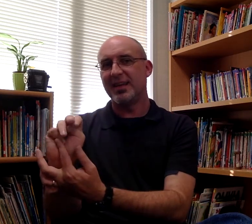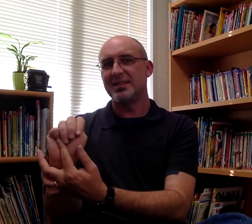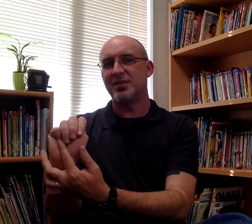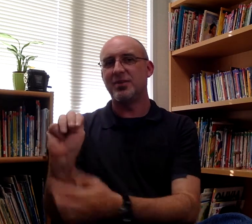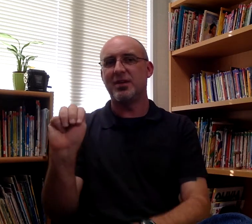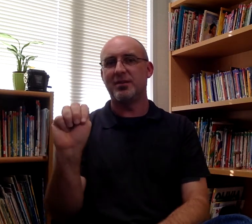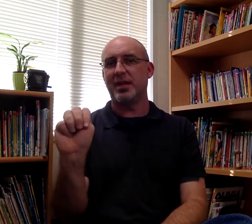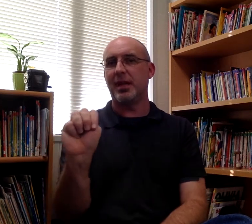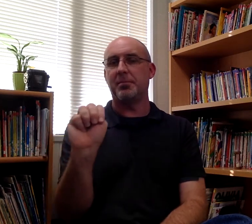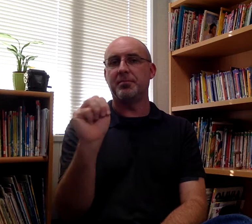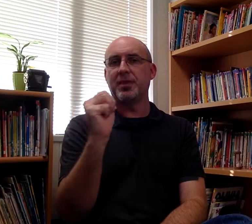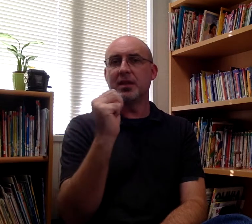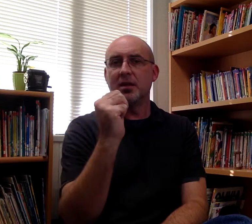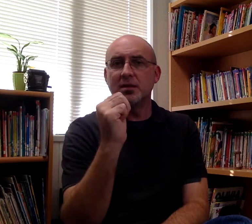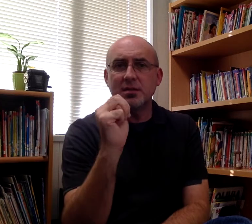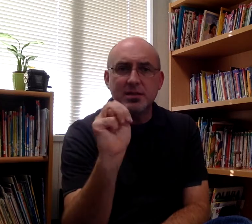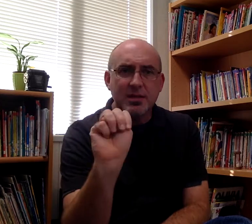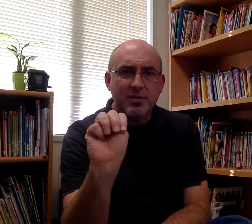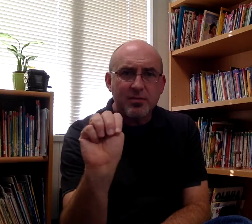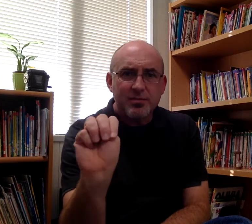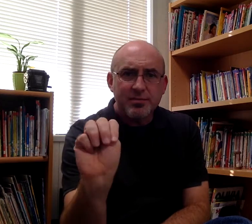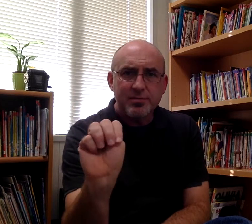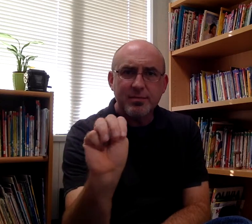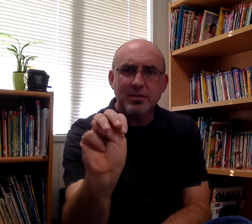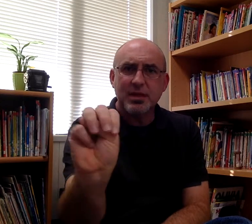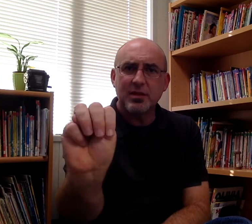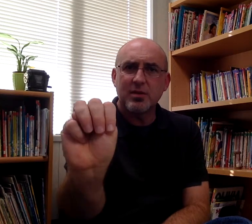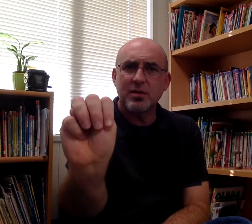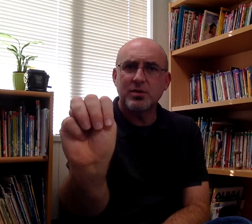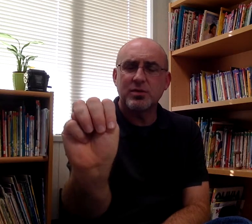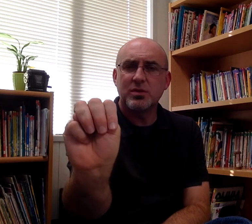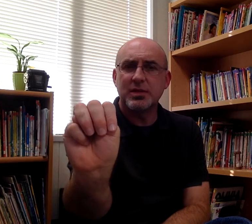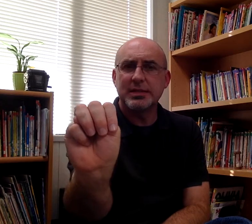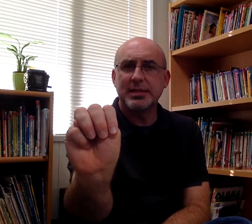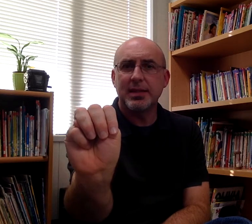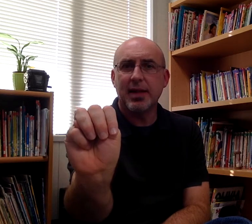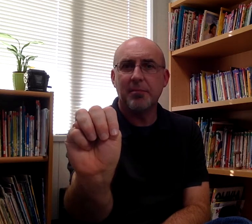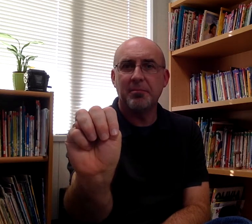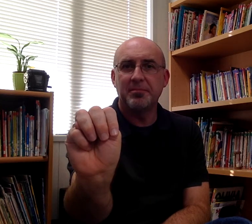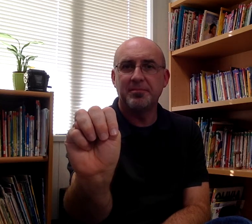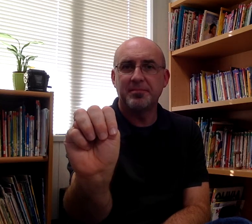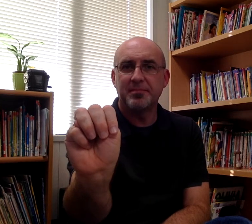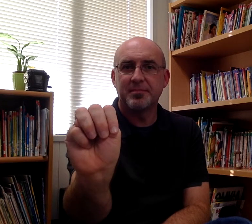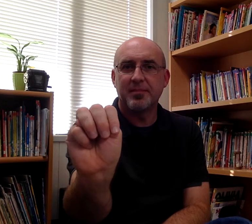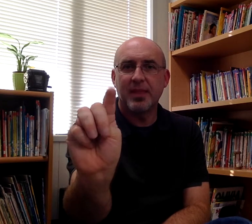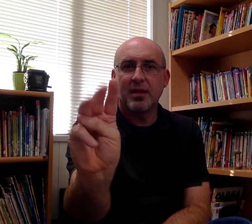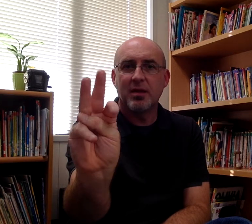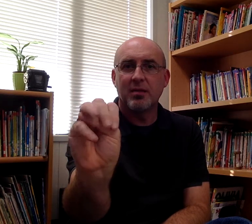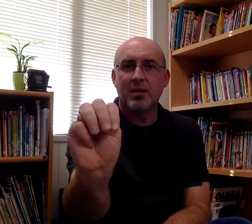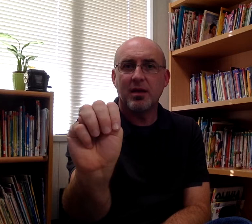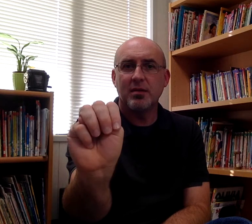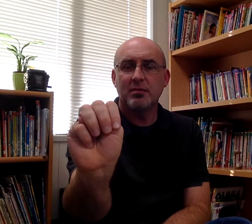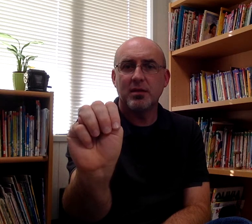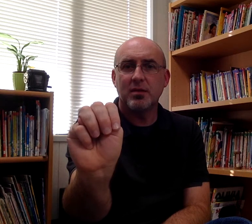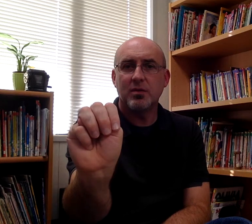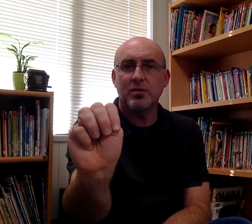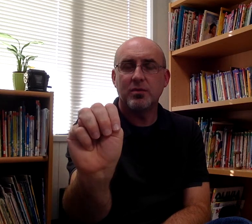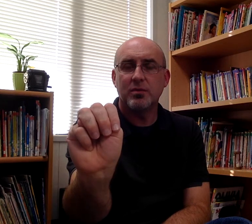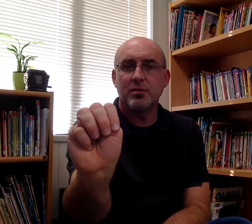hides under there. You can see from, get a little closer so you can see M. Okay, go over.